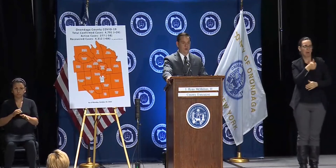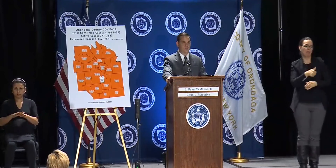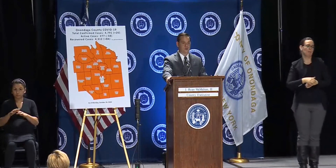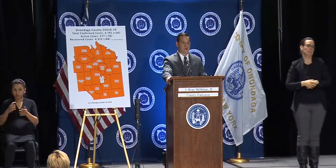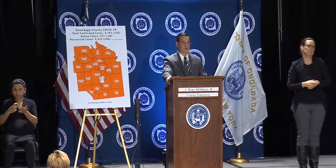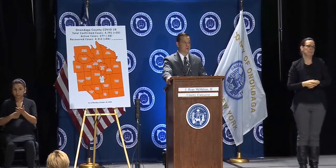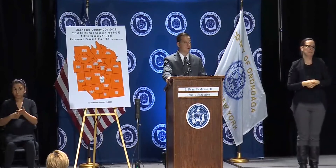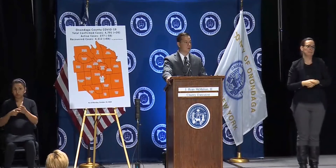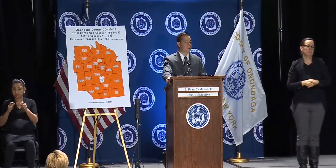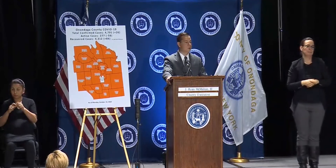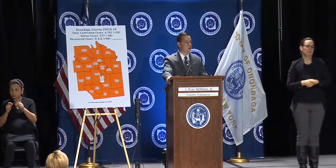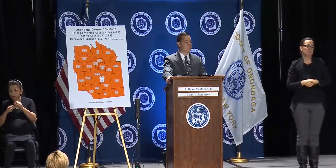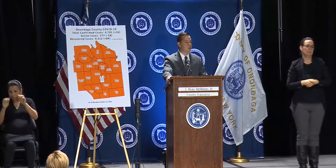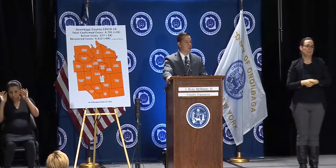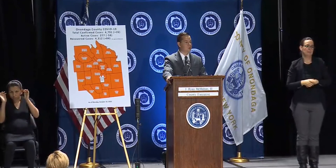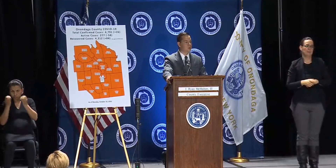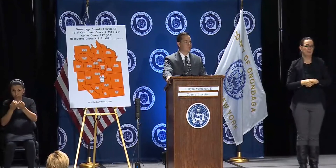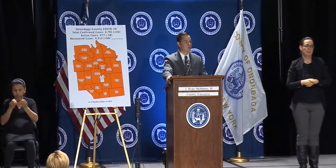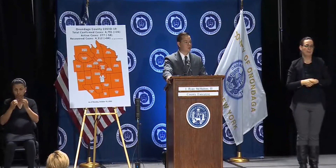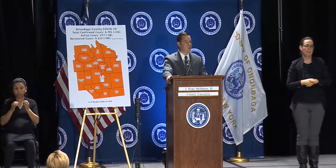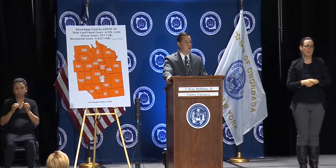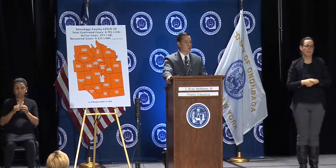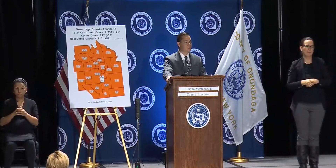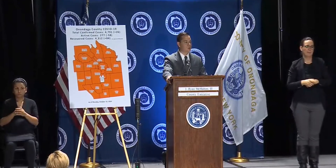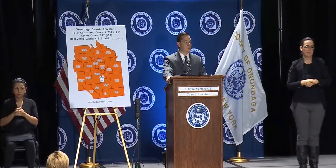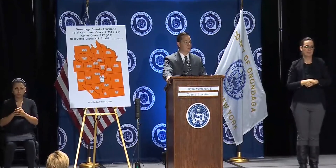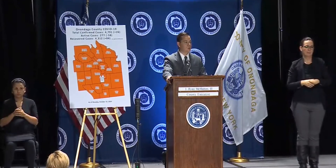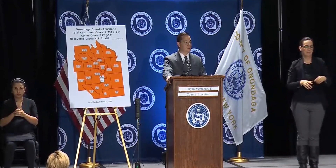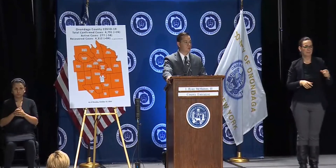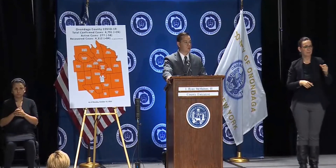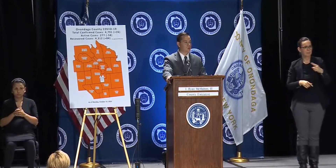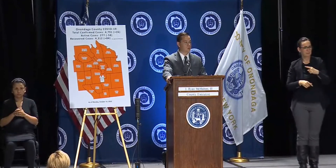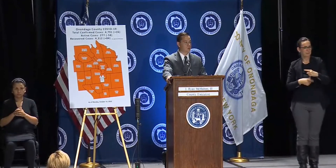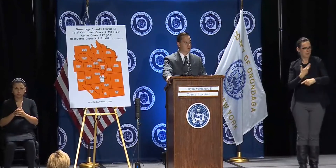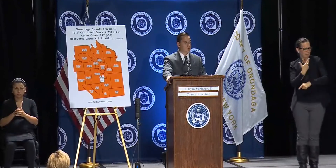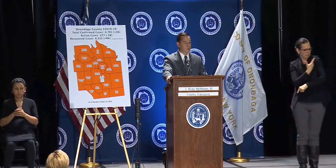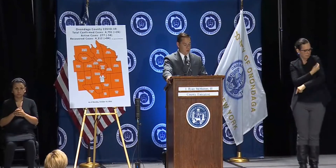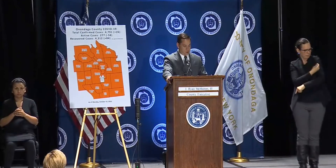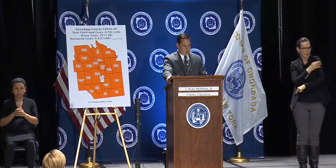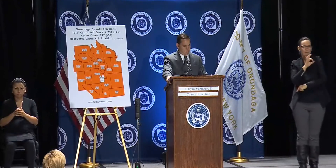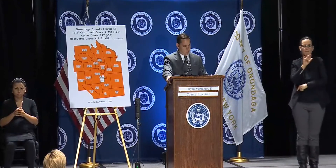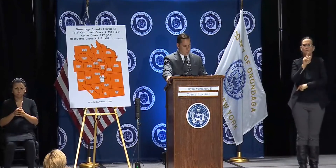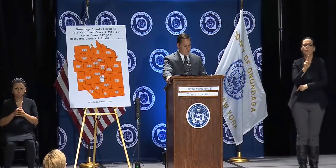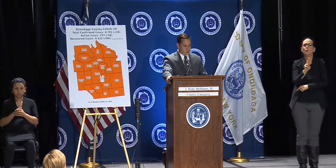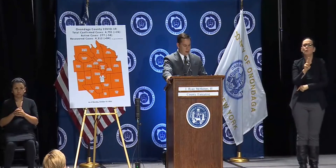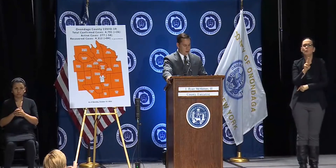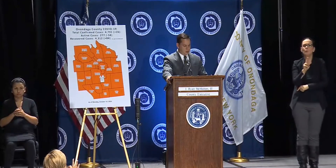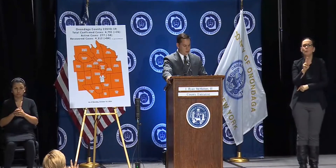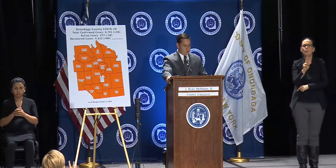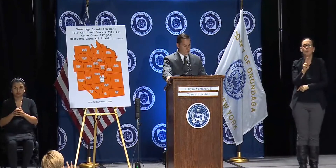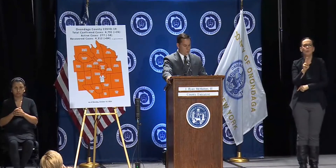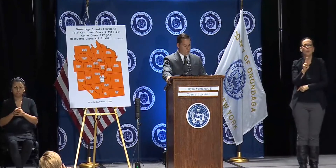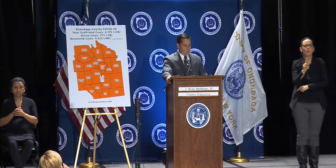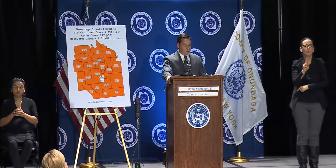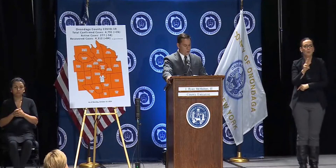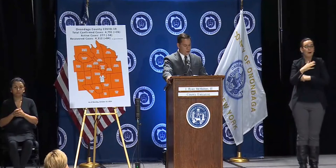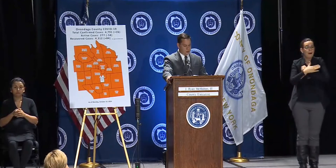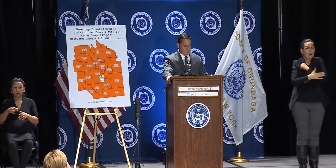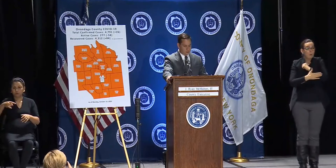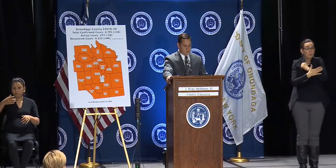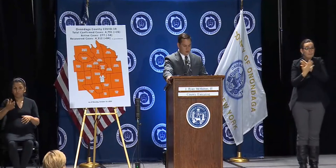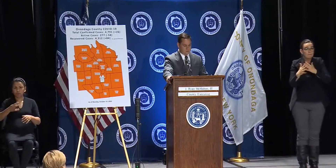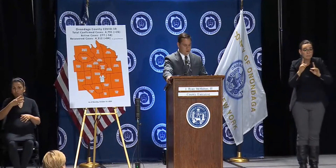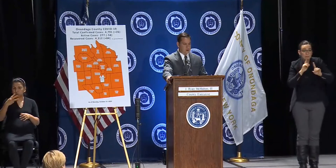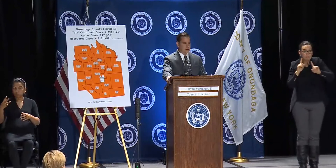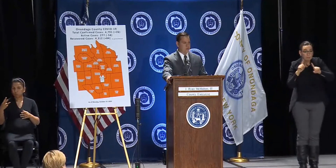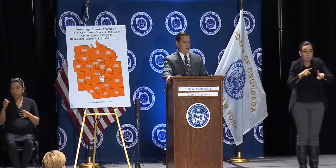Other questions? You mentioned the flu. Has the county recorded some flu already?